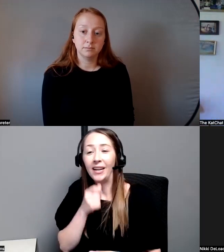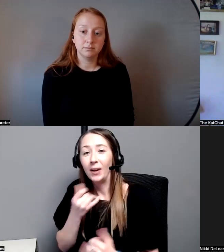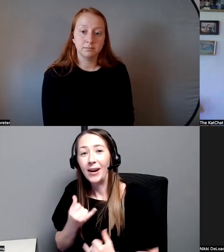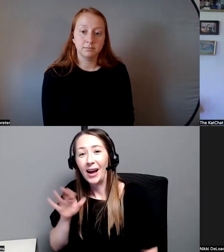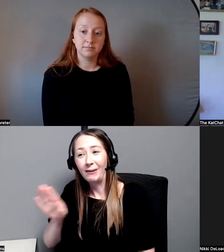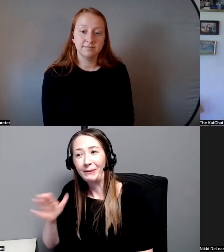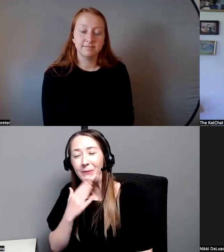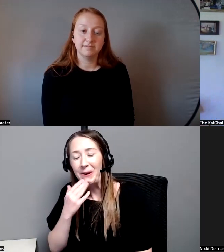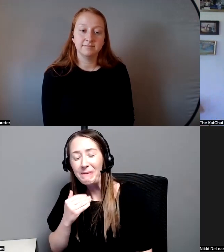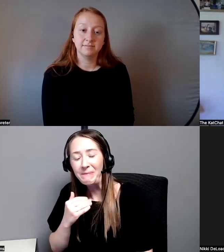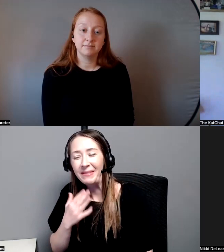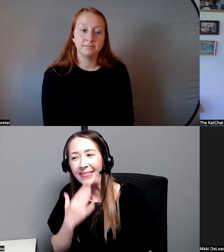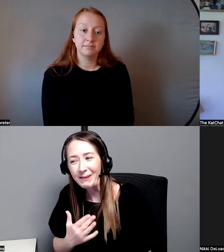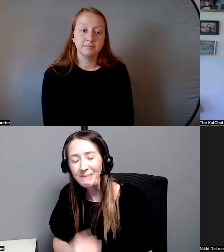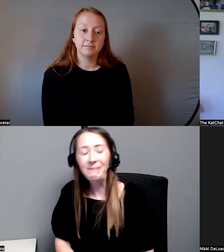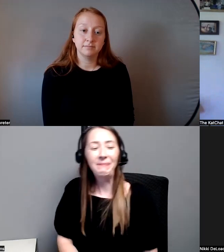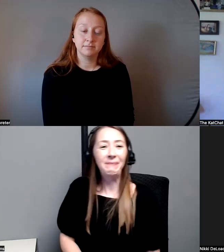sweetheart. Thank you, though.